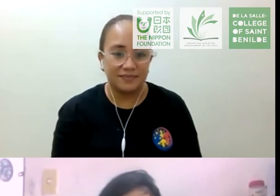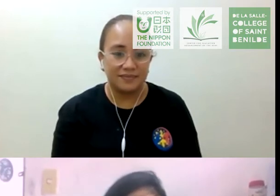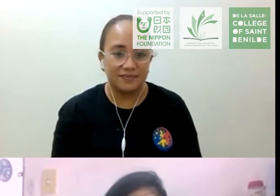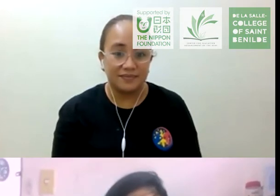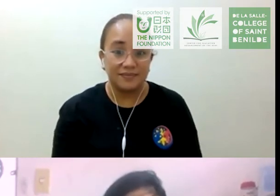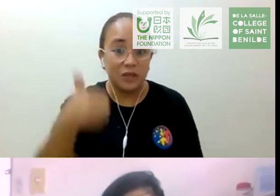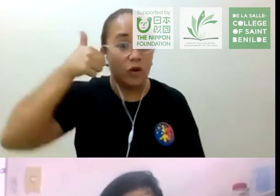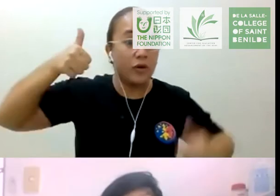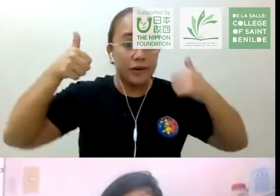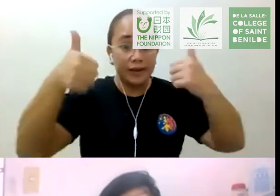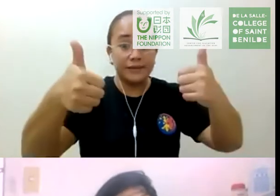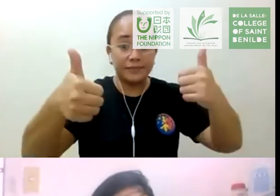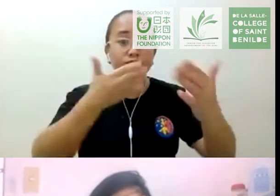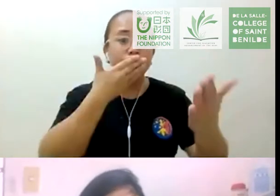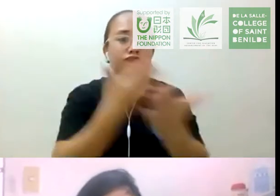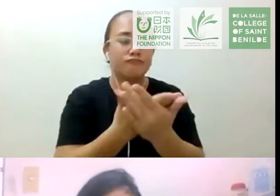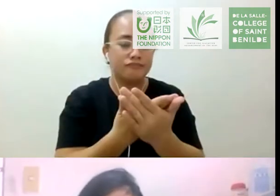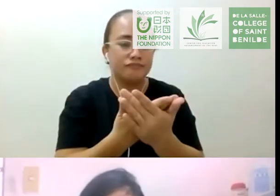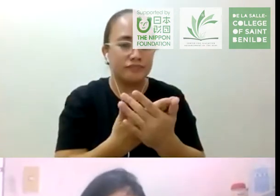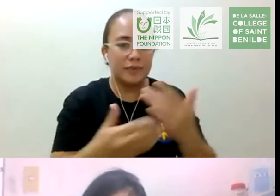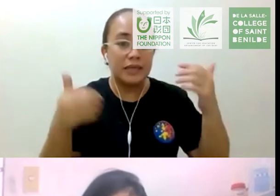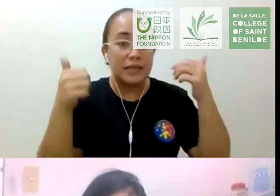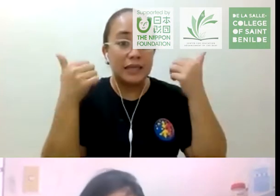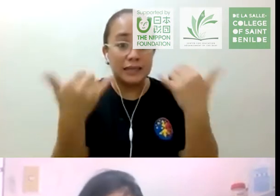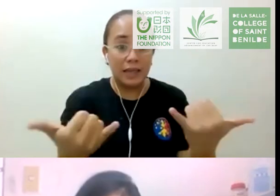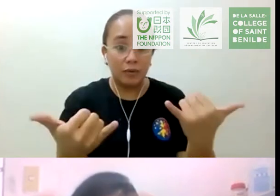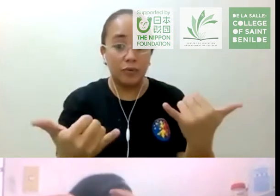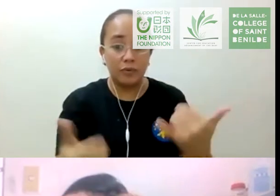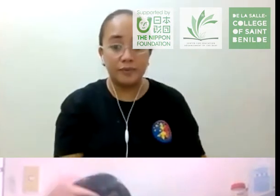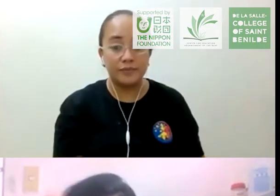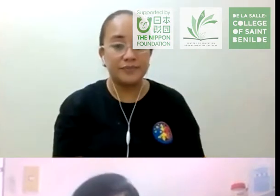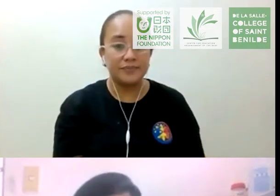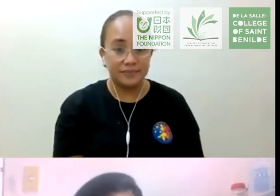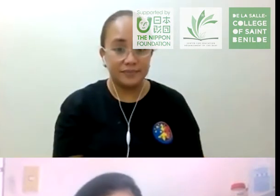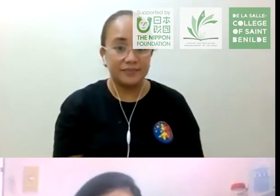Okay, good. All right, so we